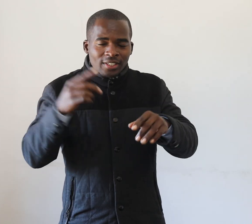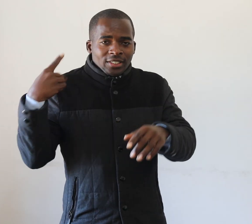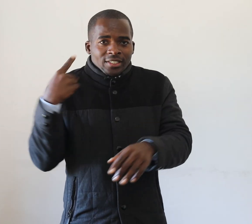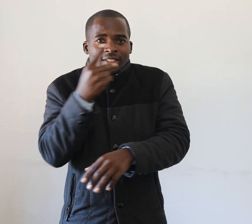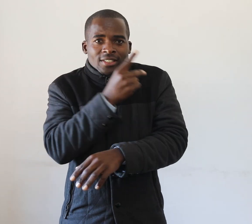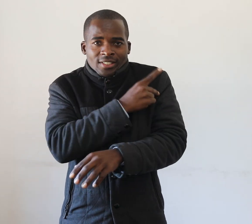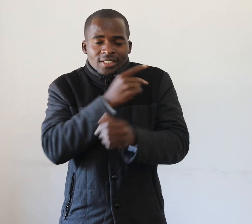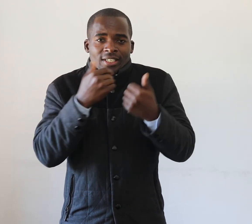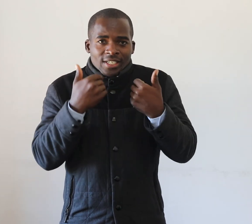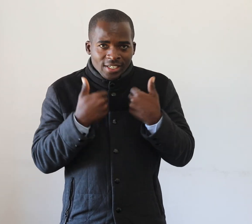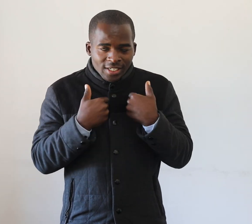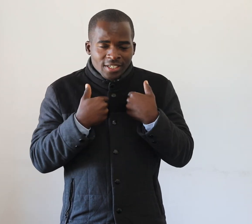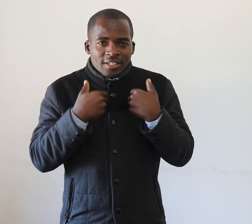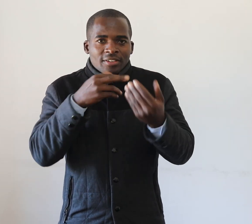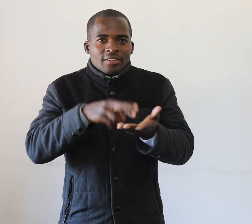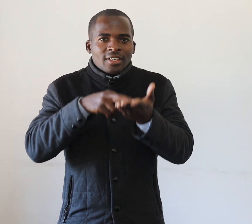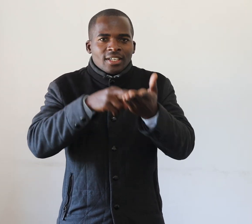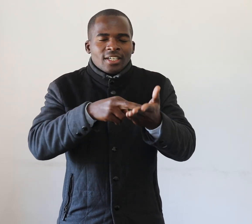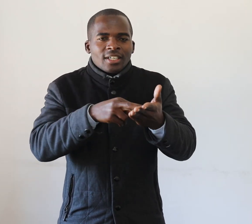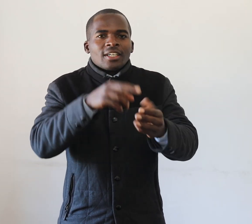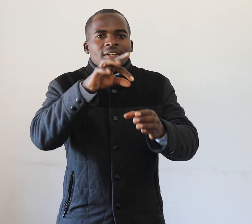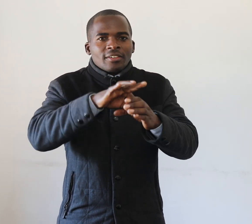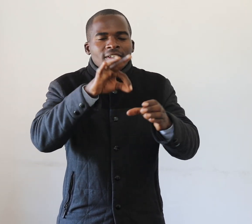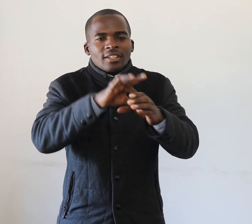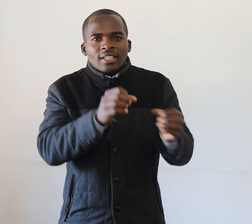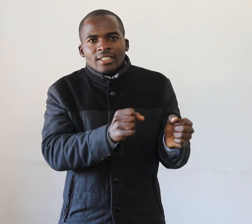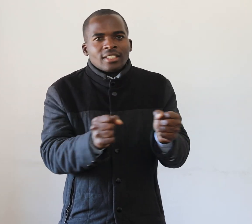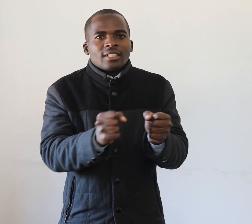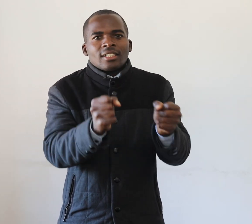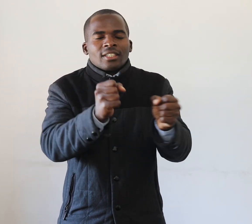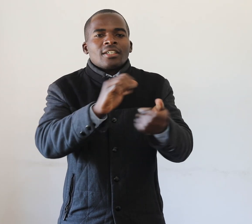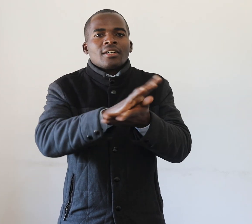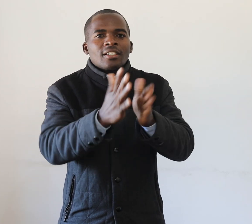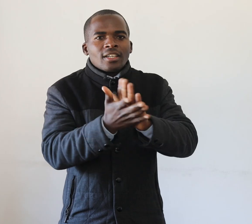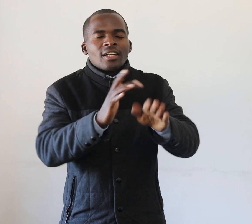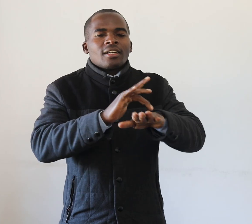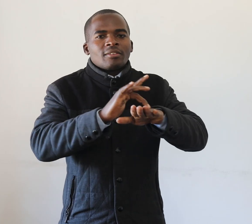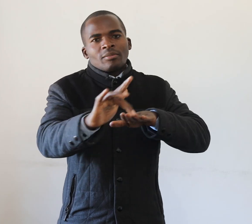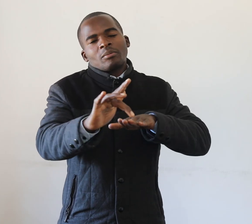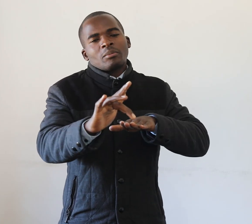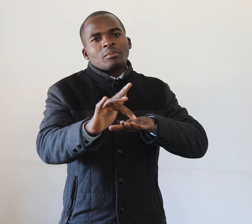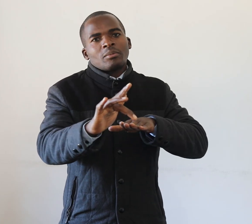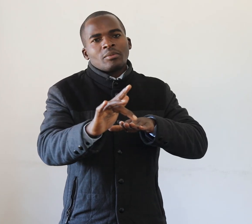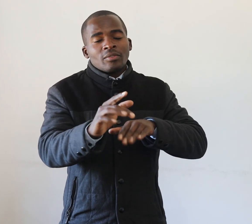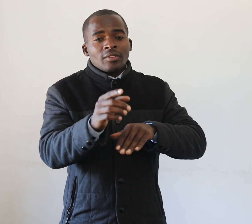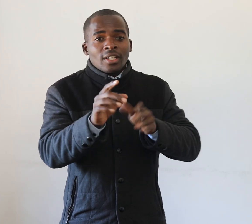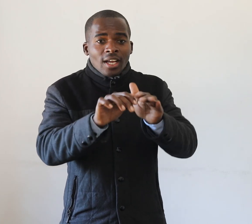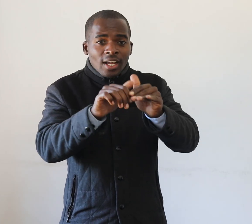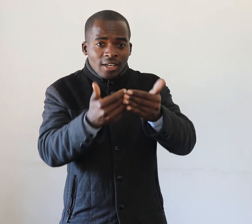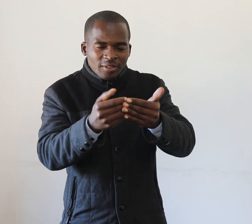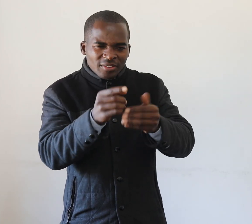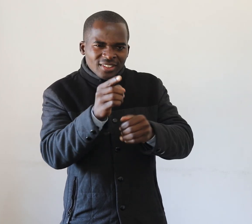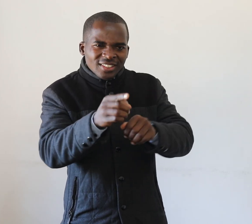under the proportional representation system becomes vacant, and how that seat is